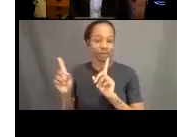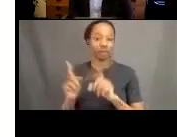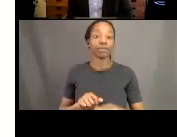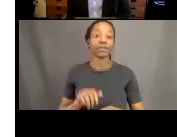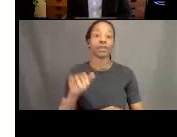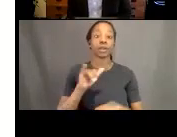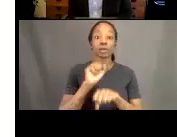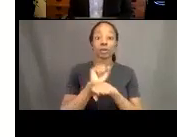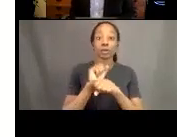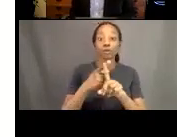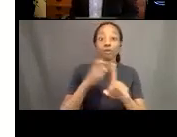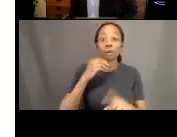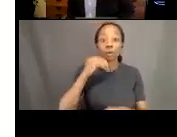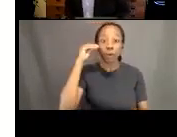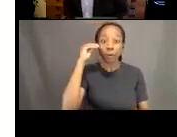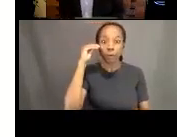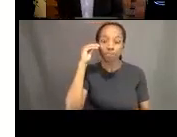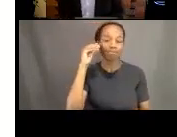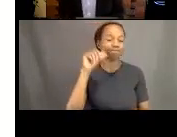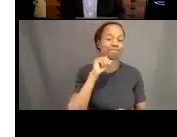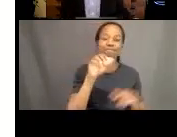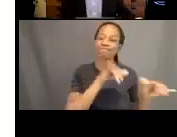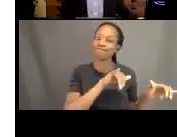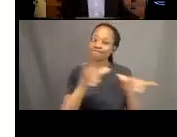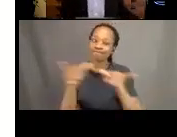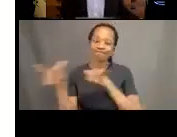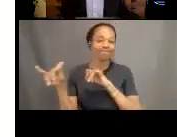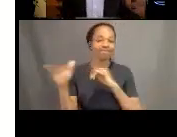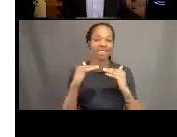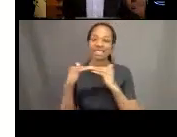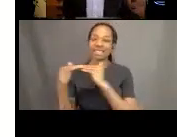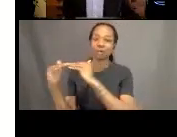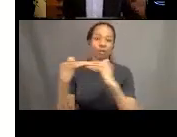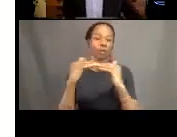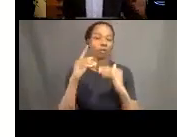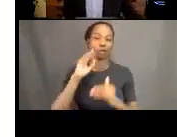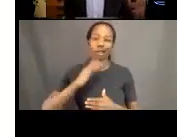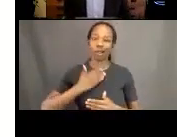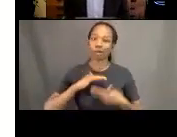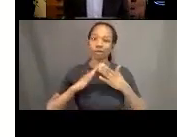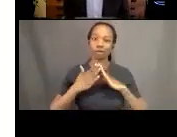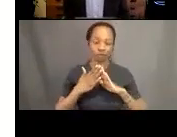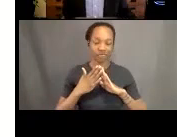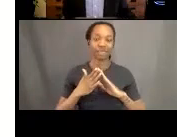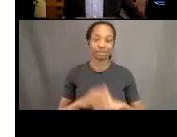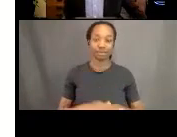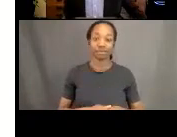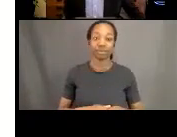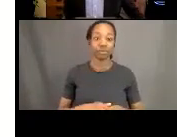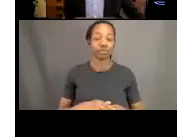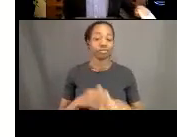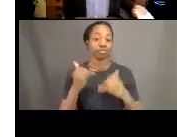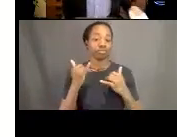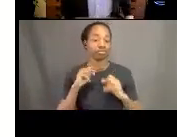community either. And so a whole host of reasons from a purely social standpoint that make this